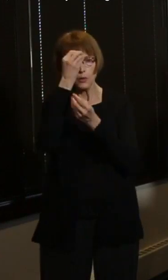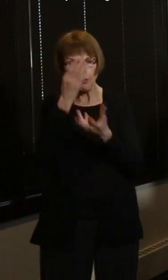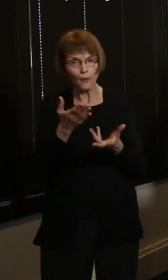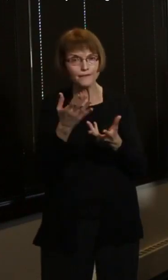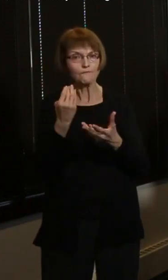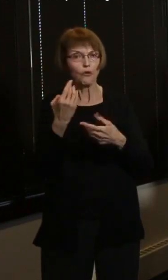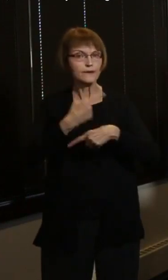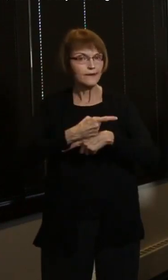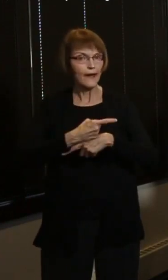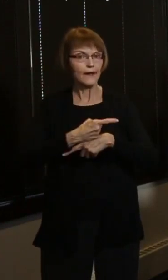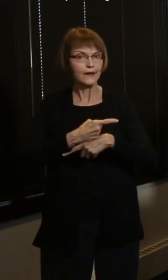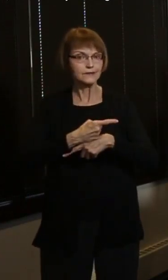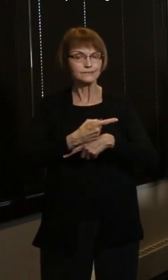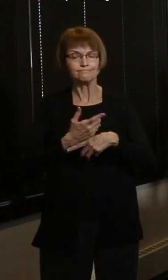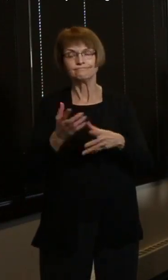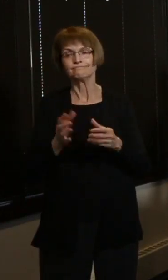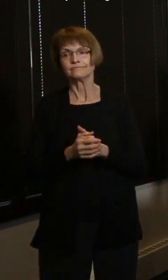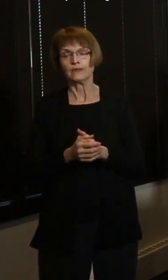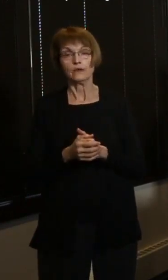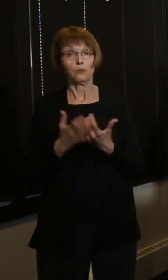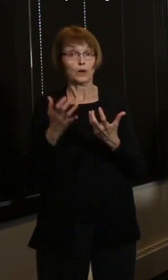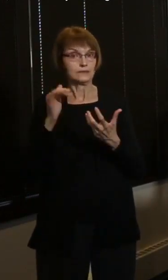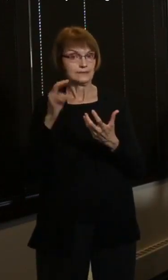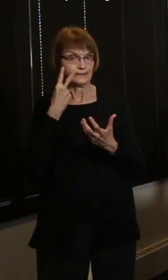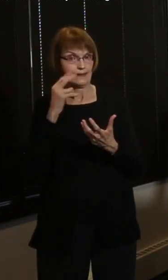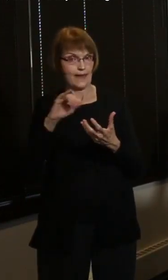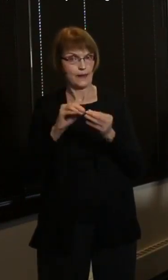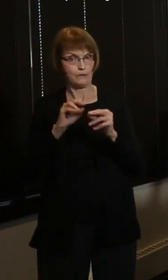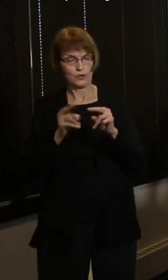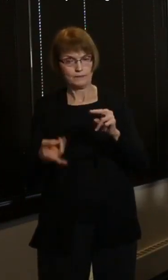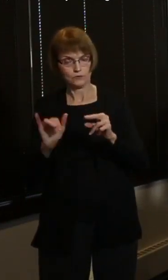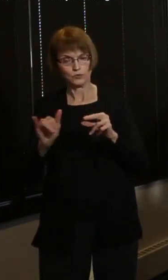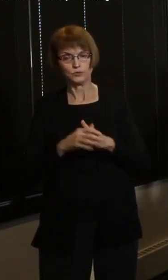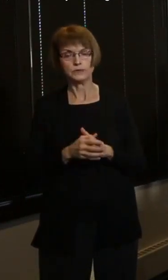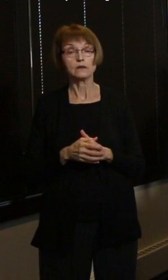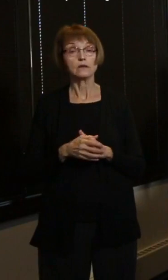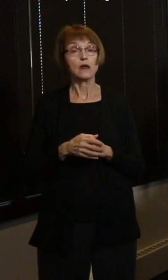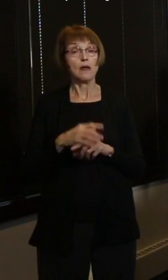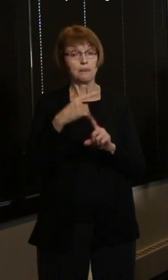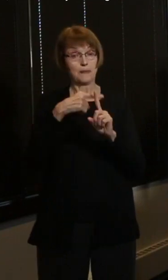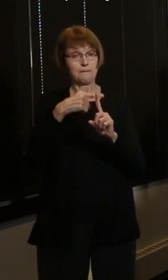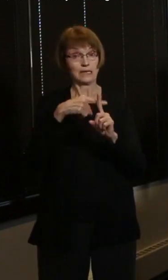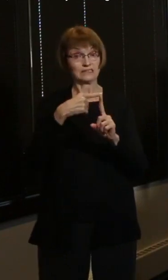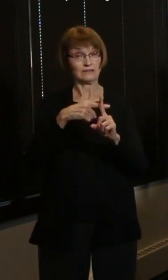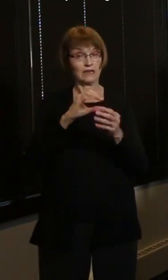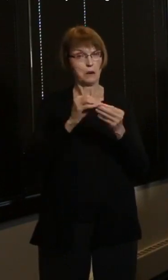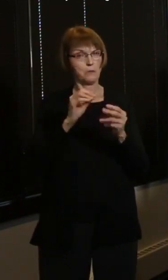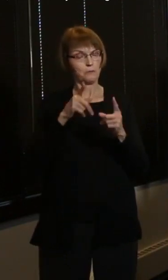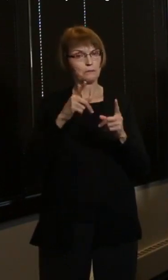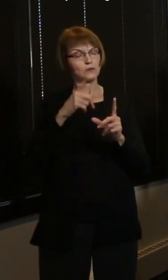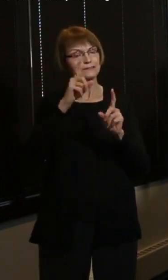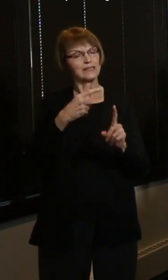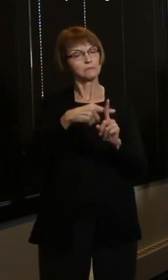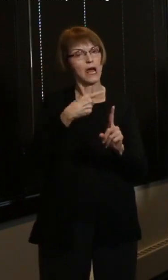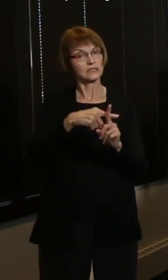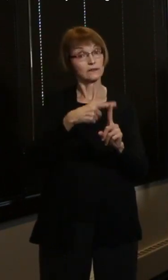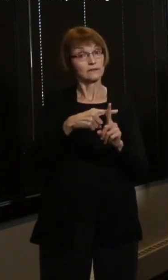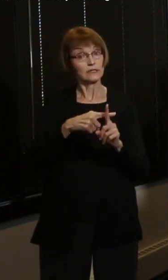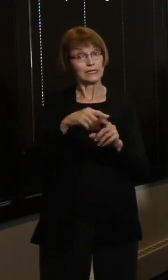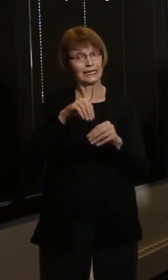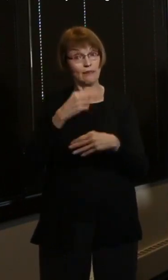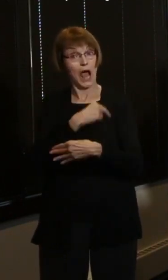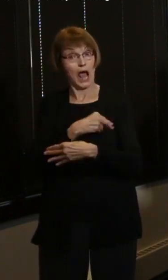that number come down as well. And then I mentioned our positivity rate, and this is for the healthcare systems, is sitting around